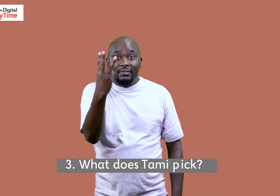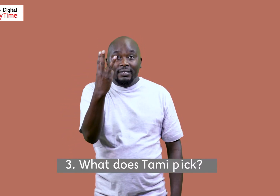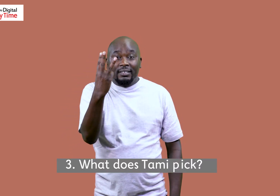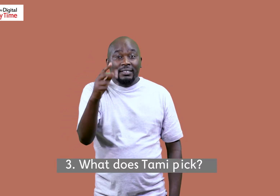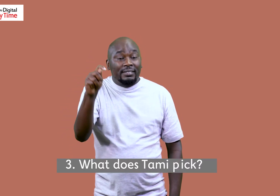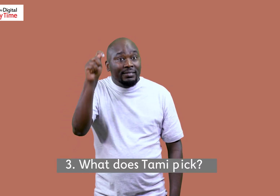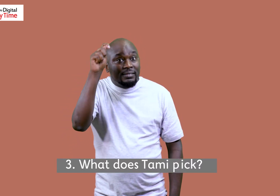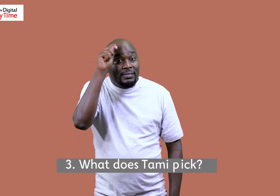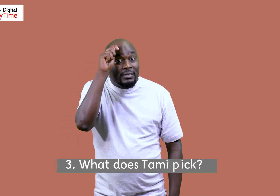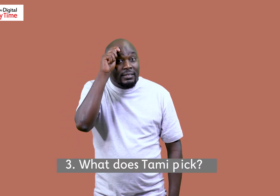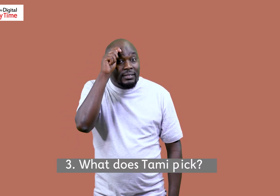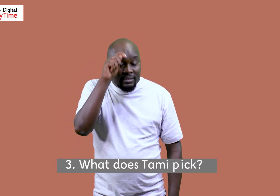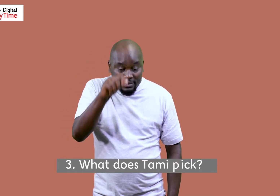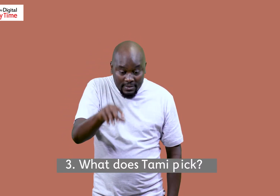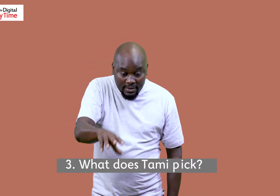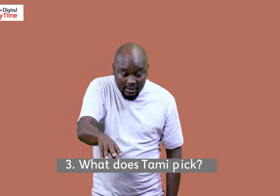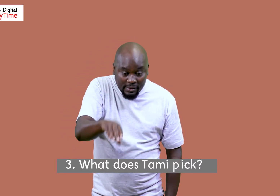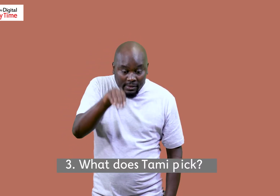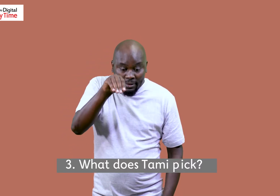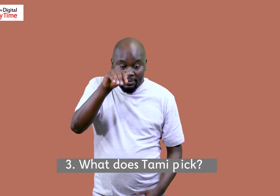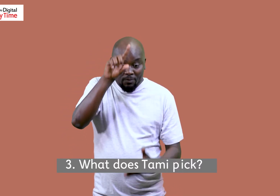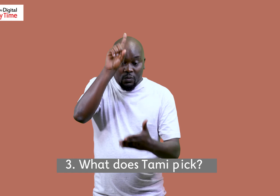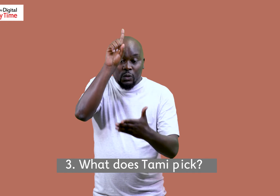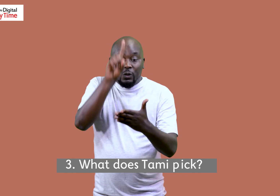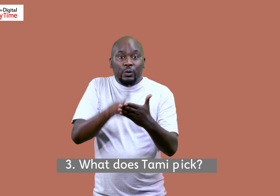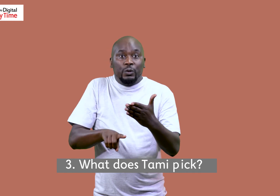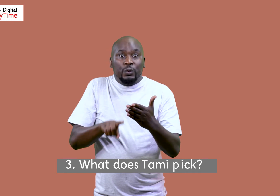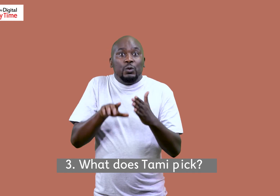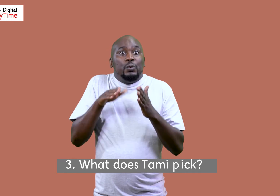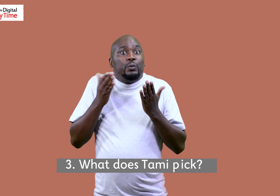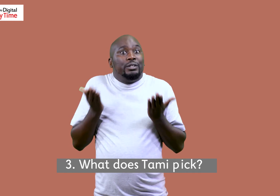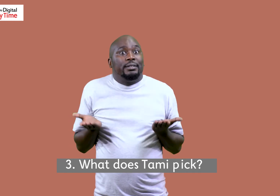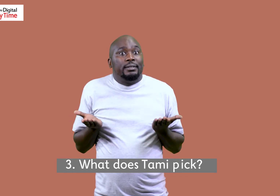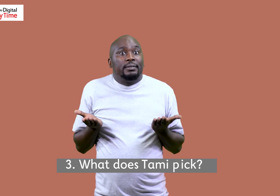Number 3. What does Tammy pick?